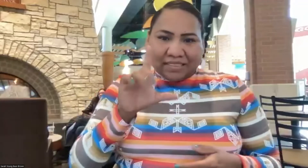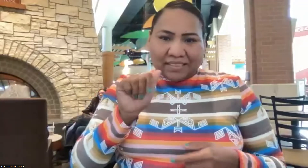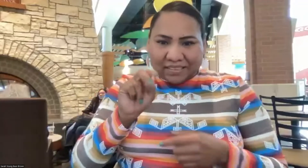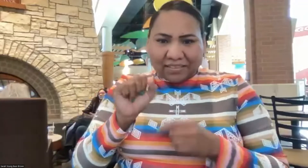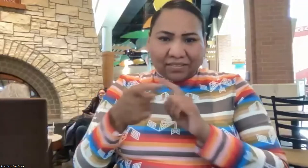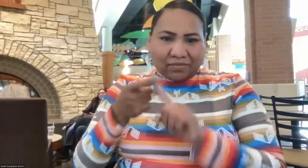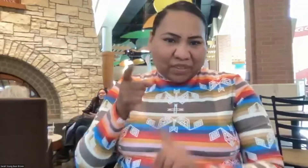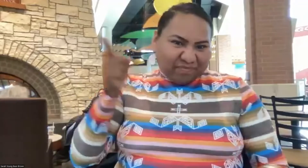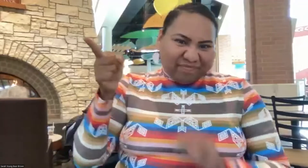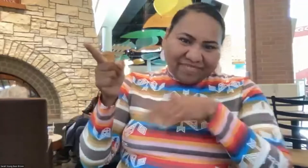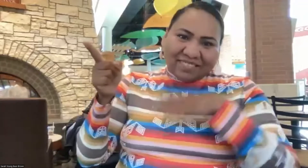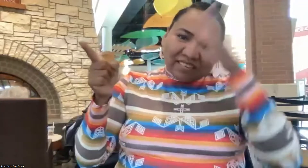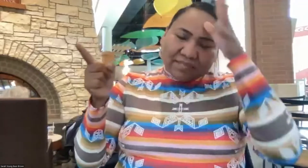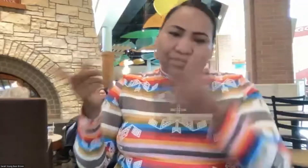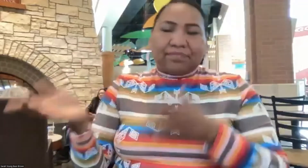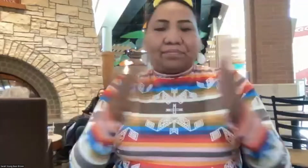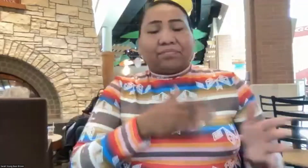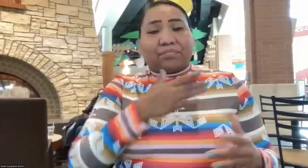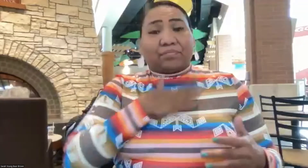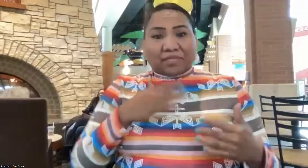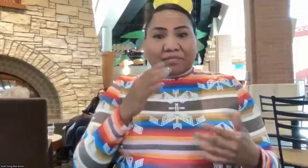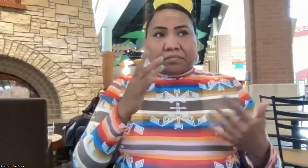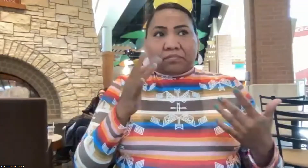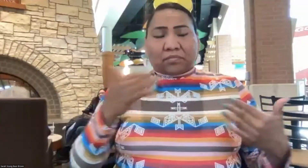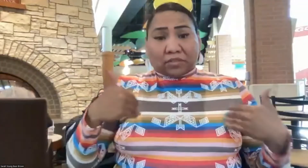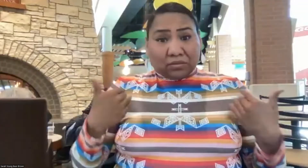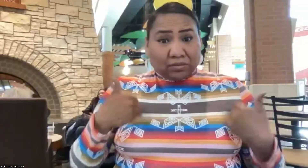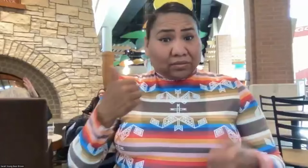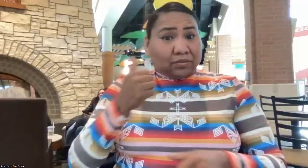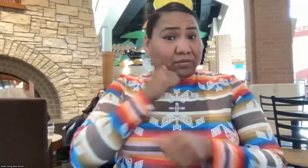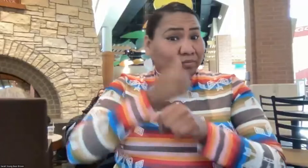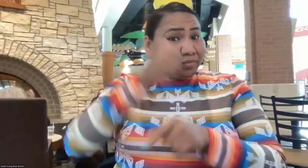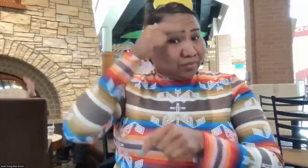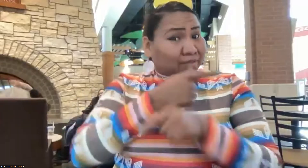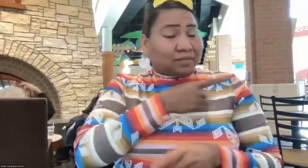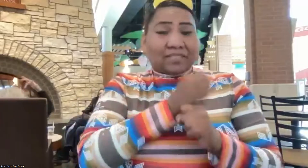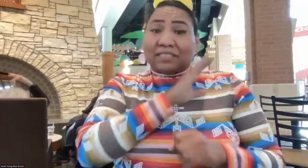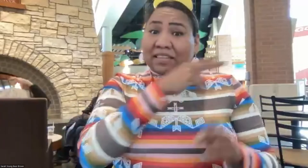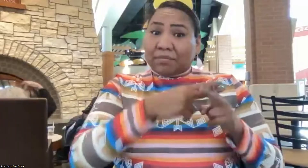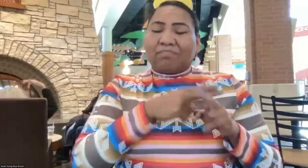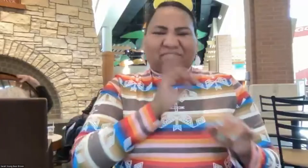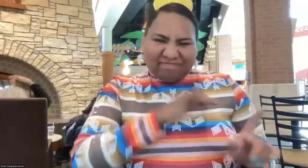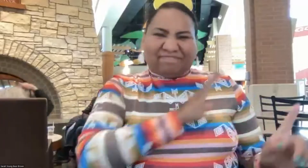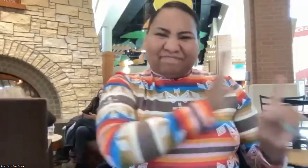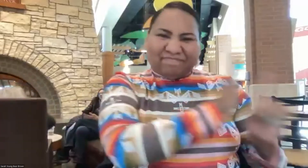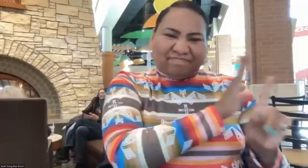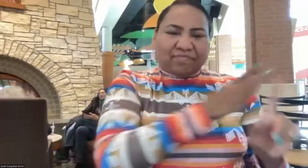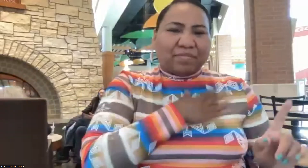why our family follows the patriarchal line. My brothers